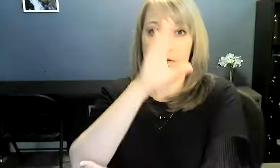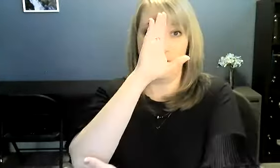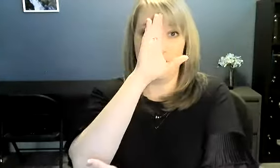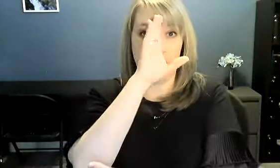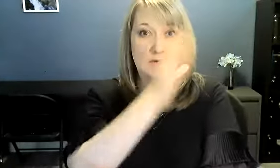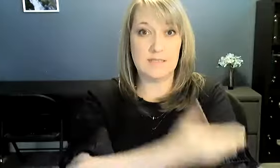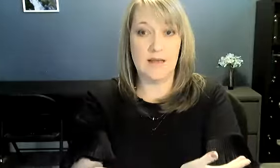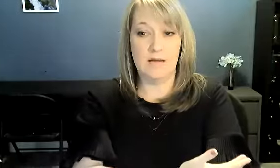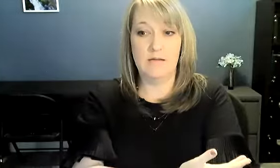son.